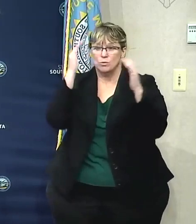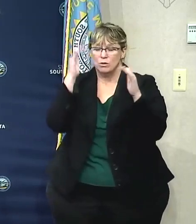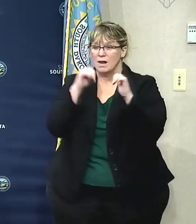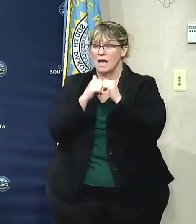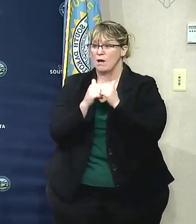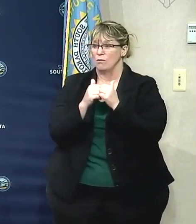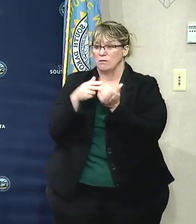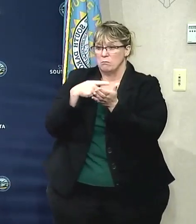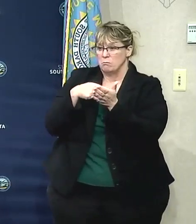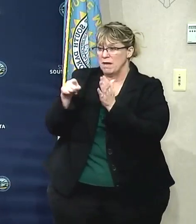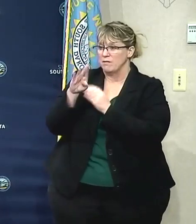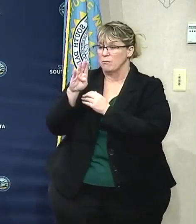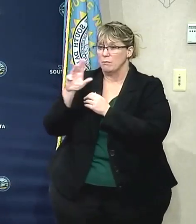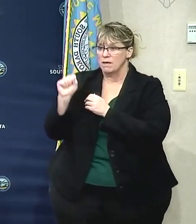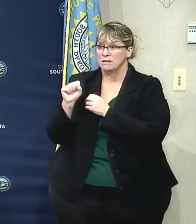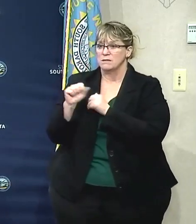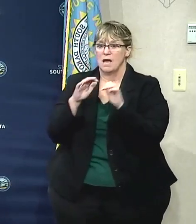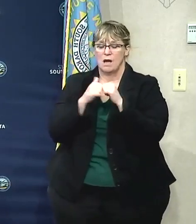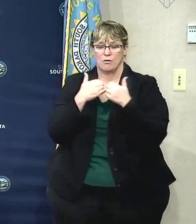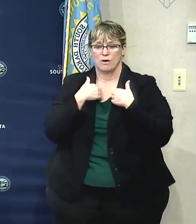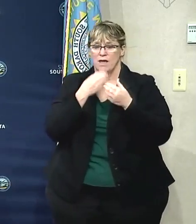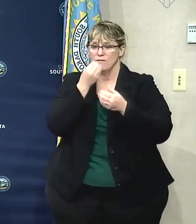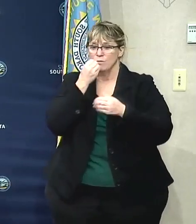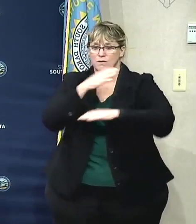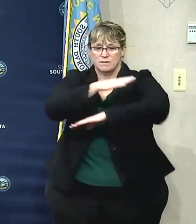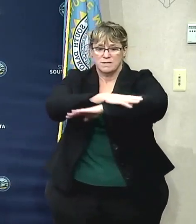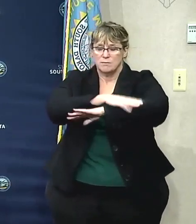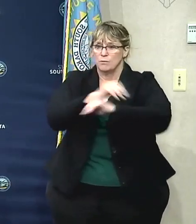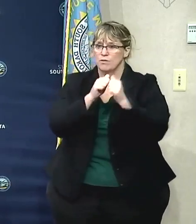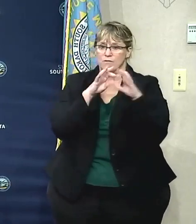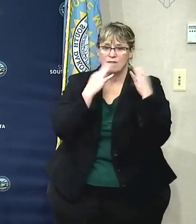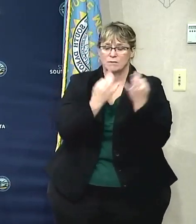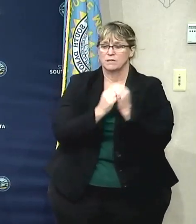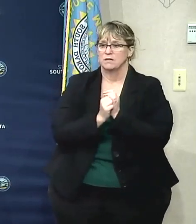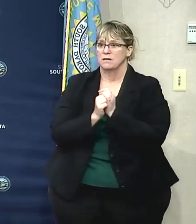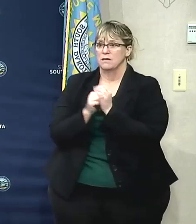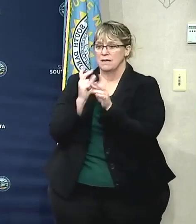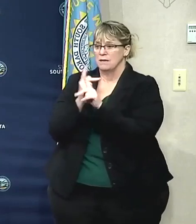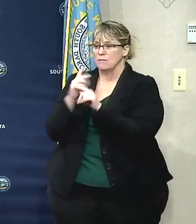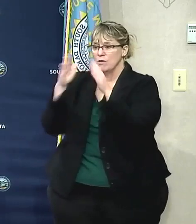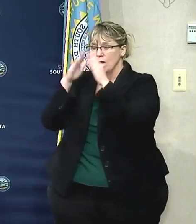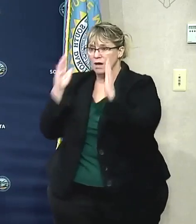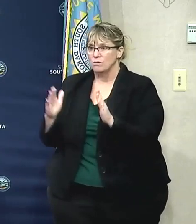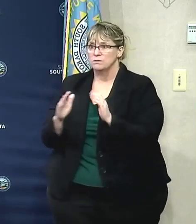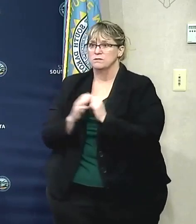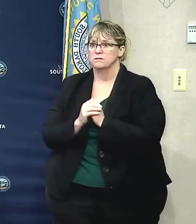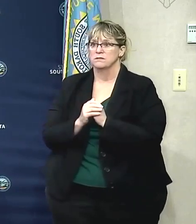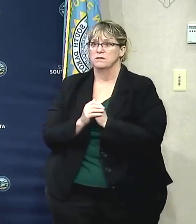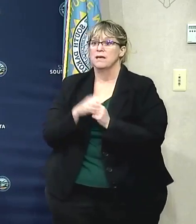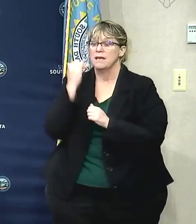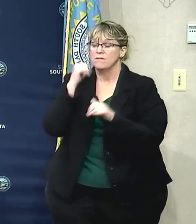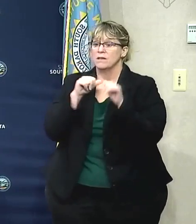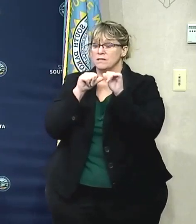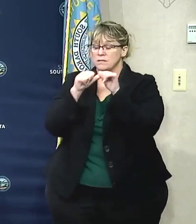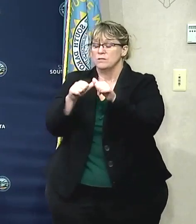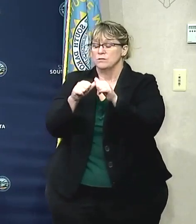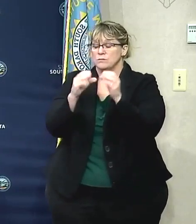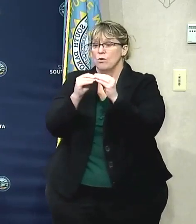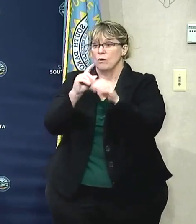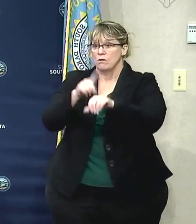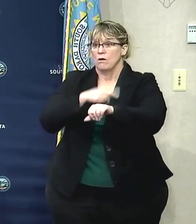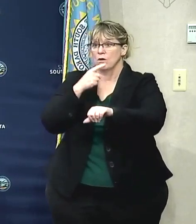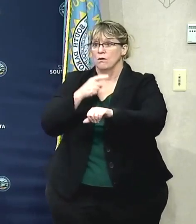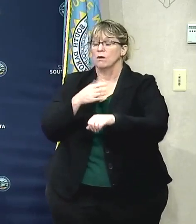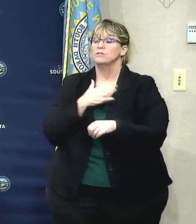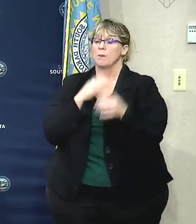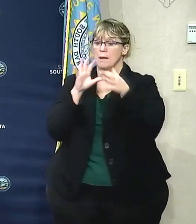their bills are going to get paid this month, how they're going to put food on the table, how they're going to keep a roof over their head if this continues much longer.